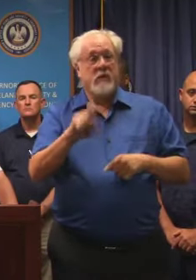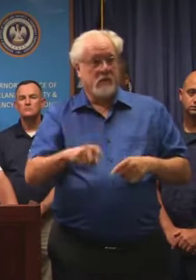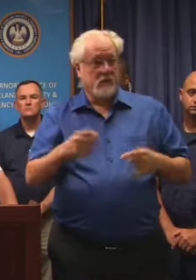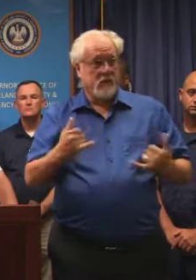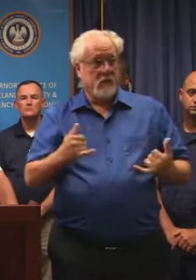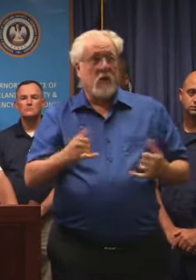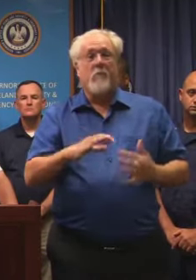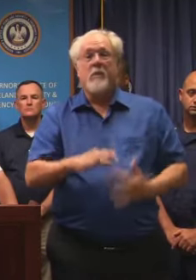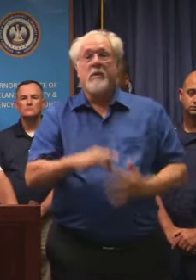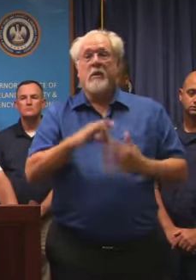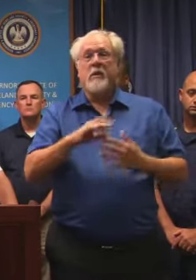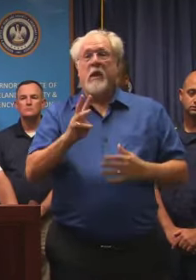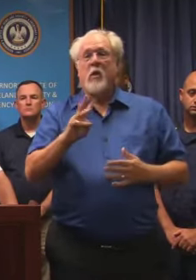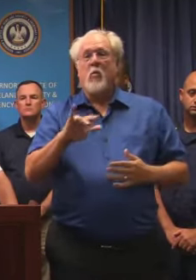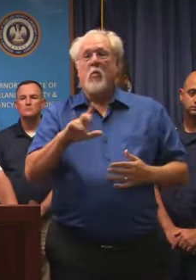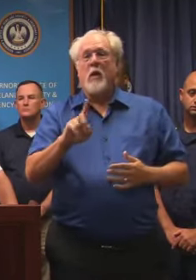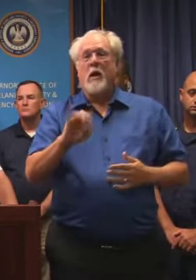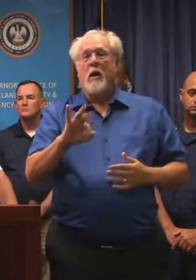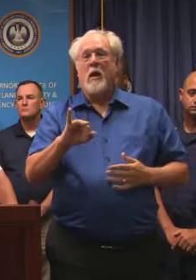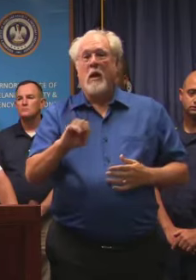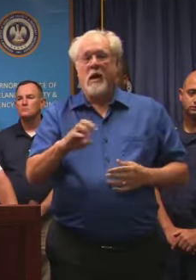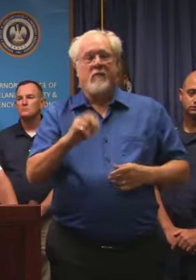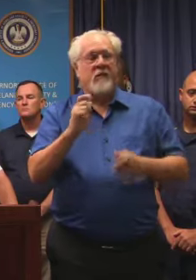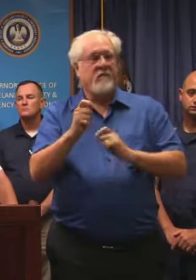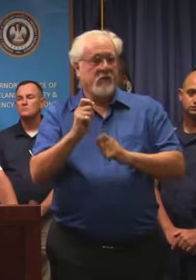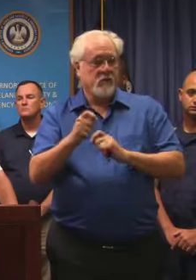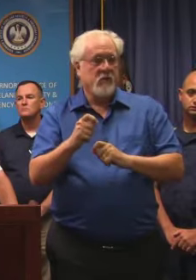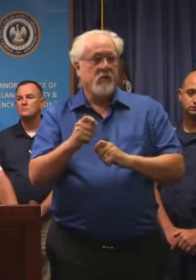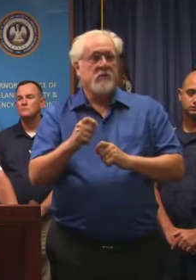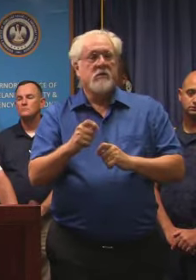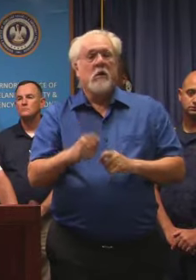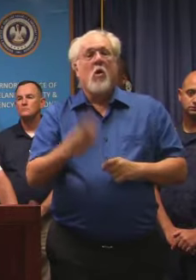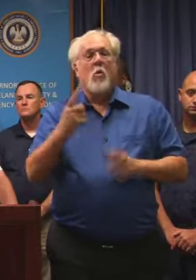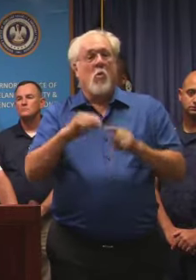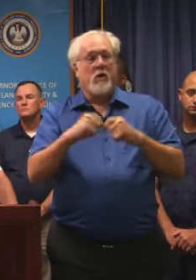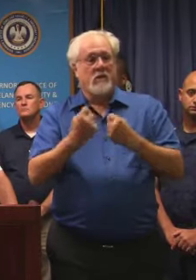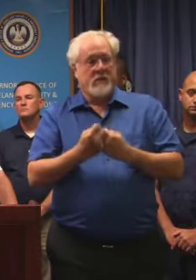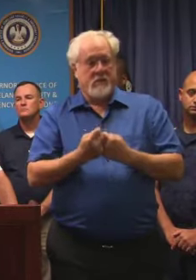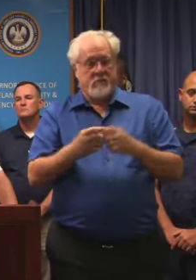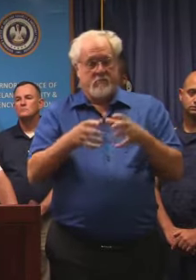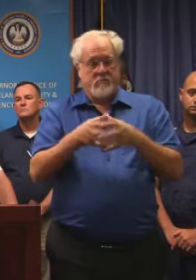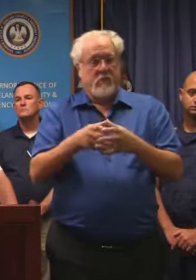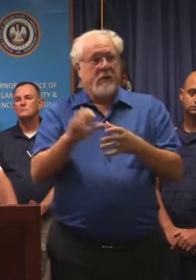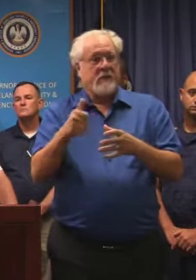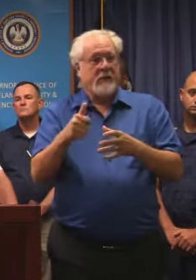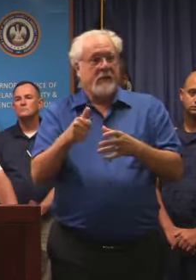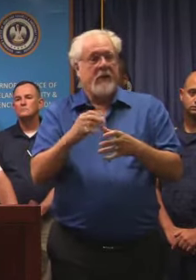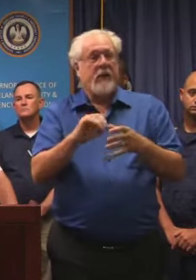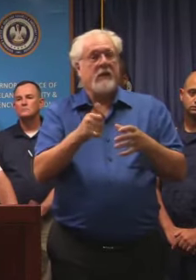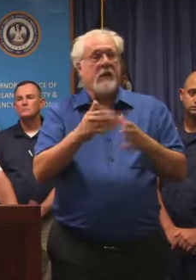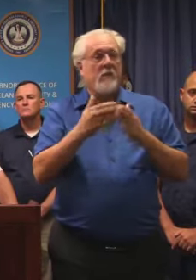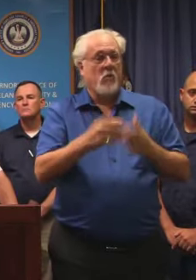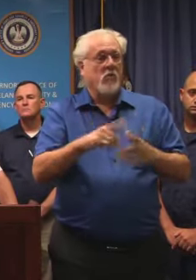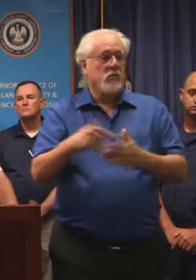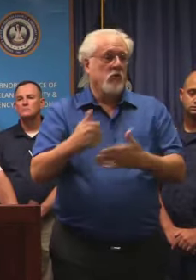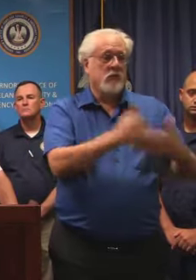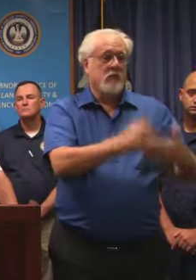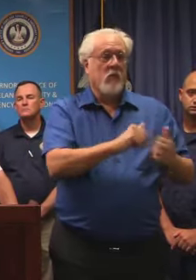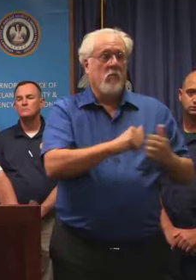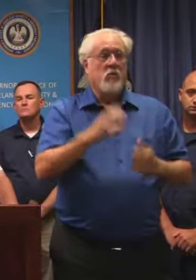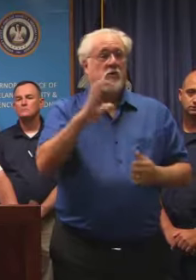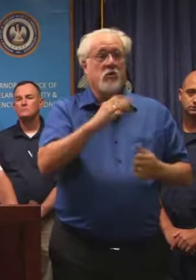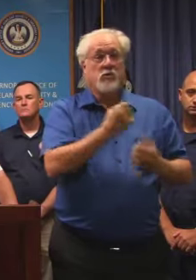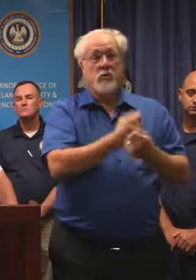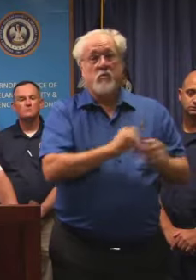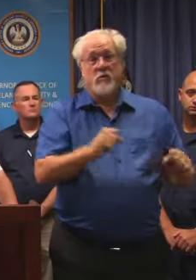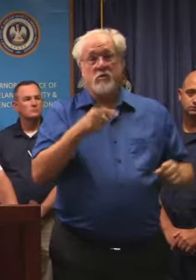speak, particularly the Wildlife and Fisheries agents, one team of 10 personnel and 10 boats to assist with search and